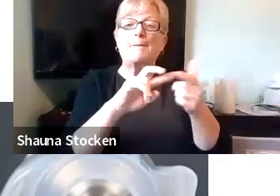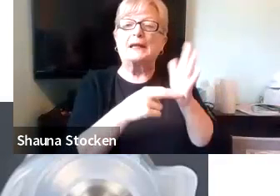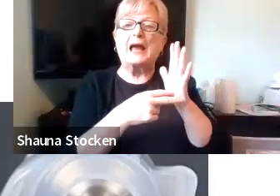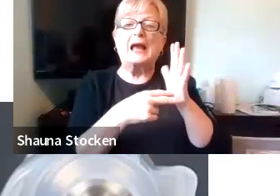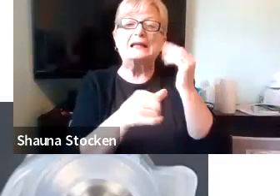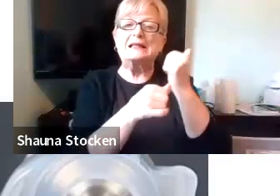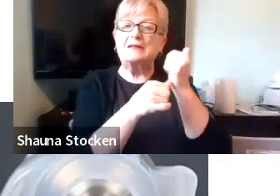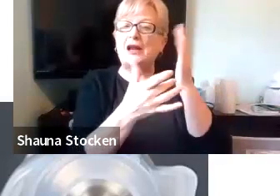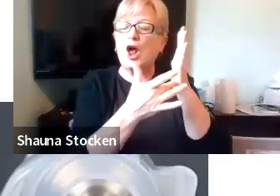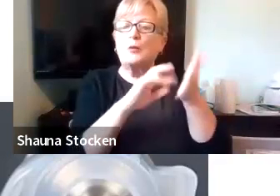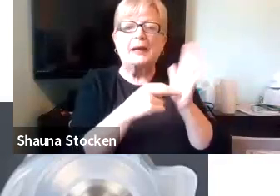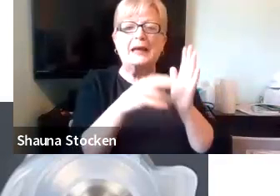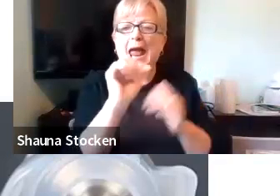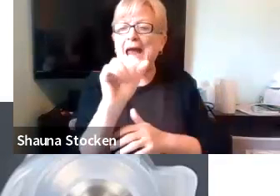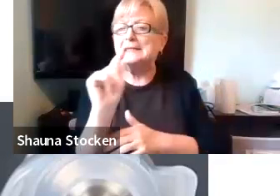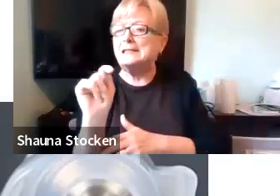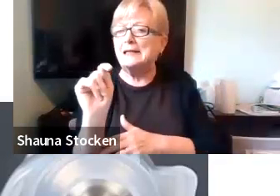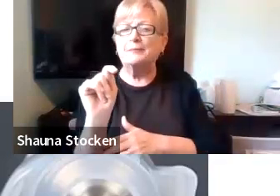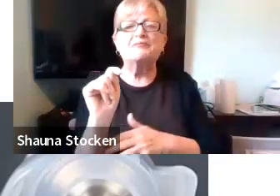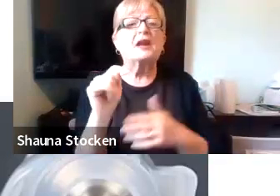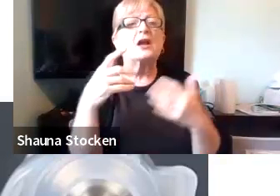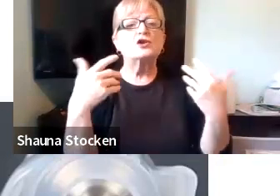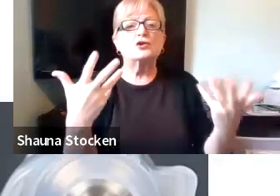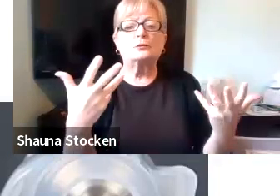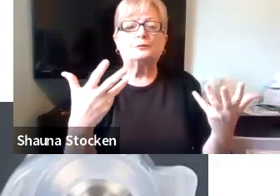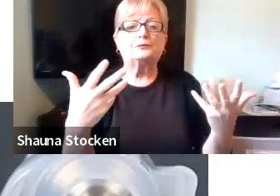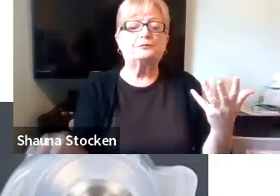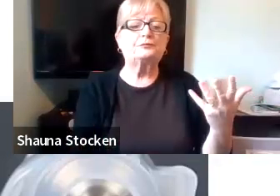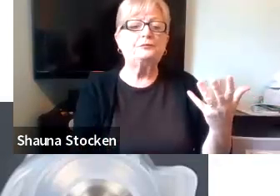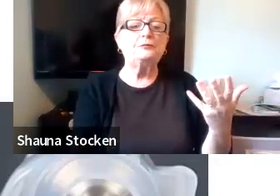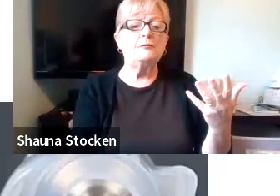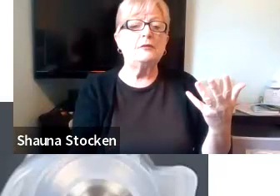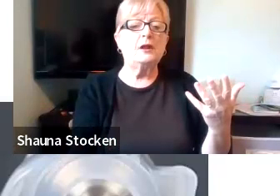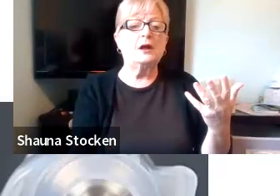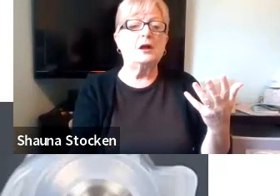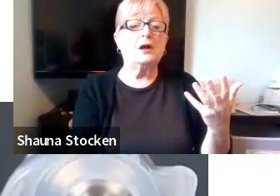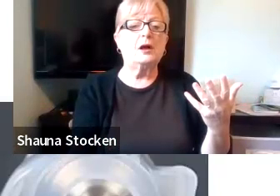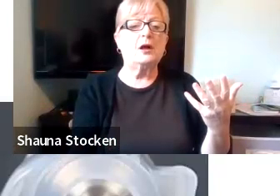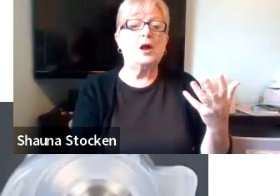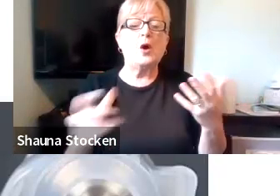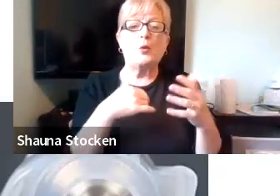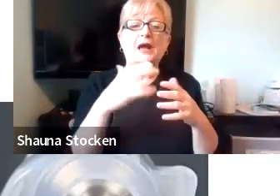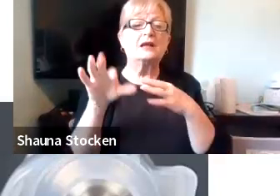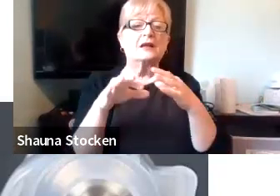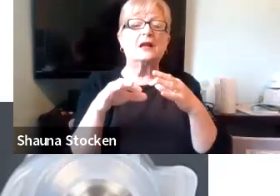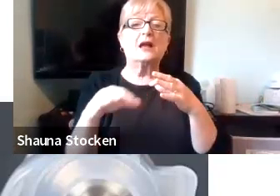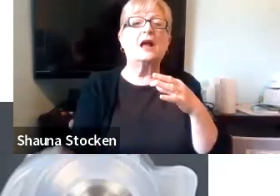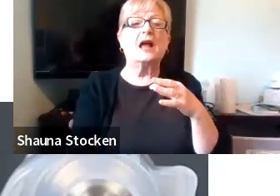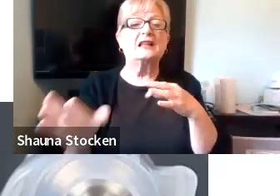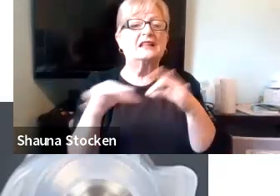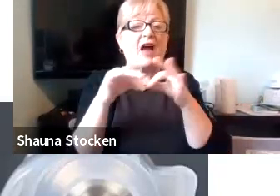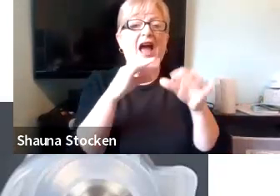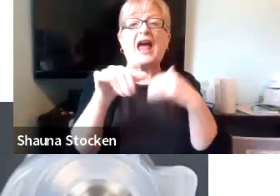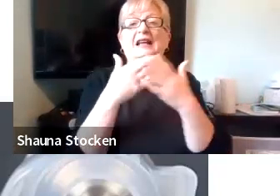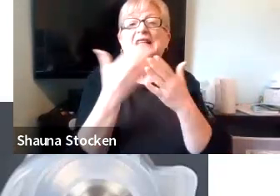how we define it within our program. So we define assistive technology as any item, piece of